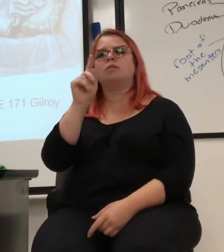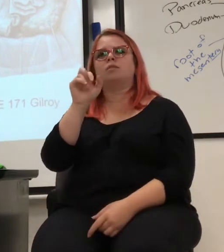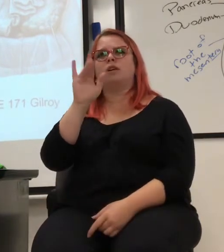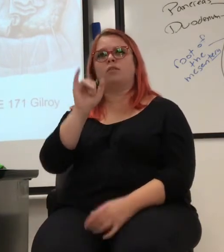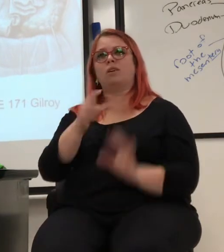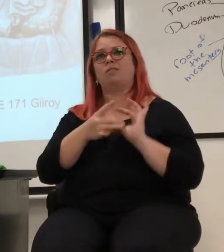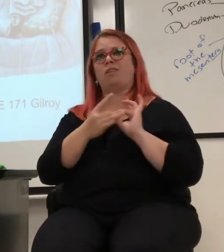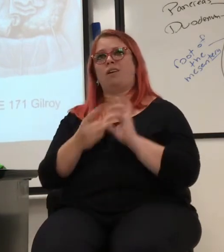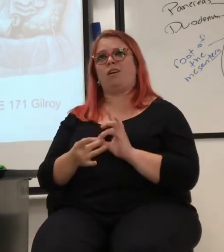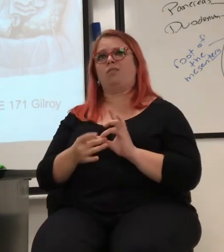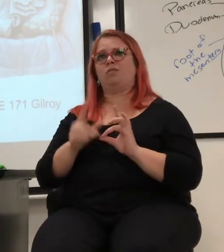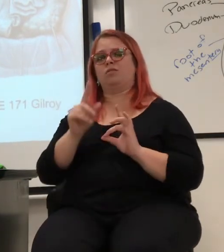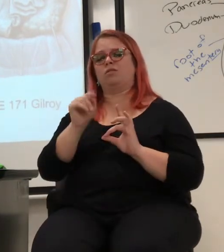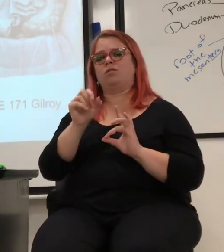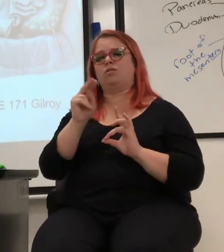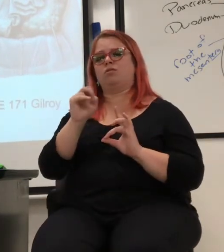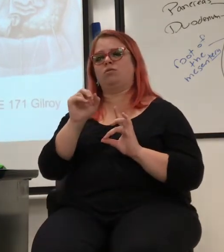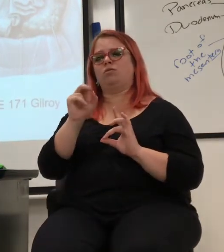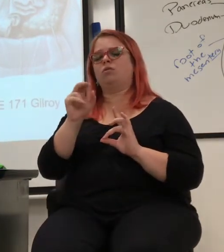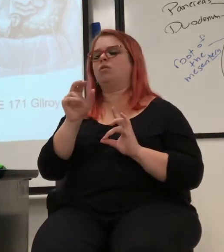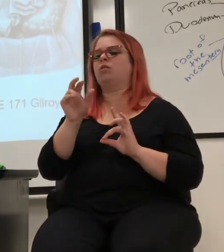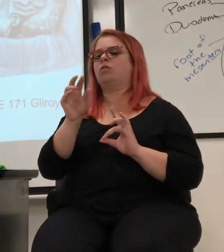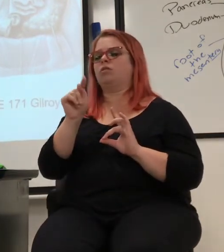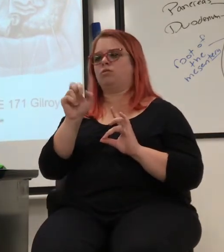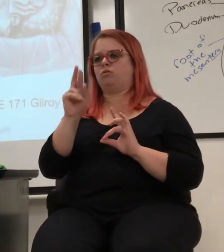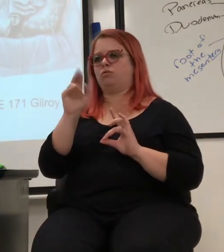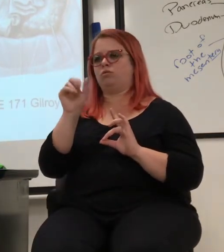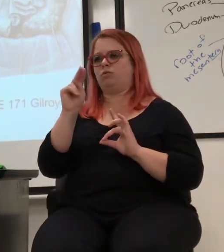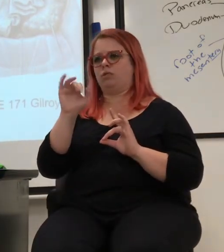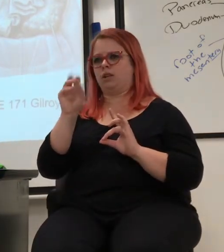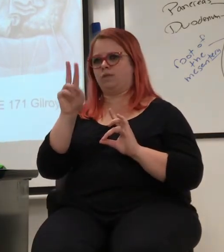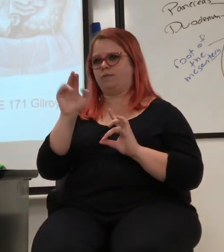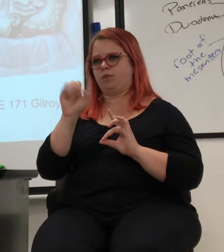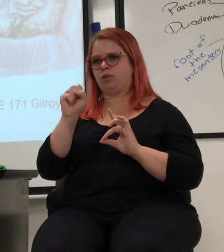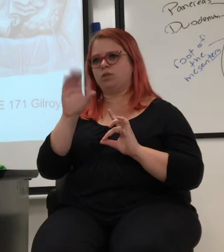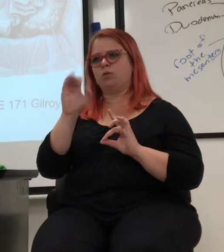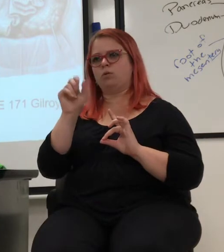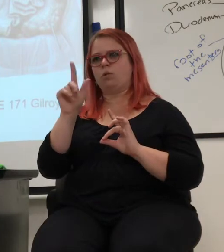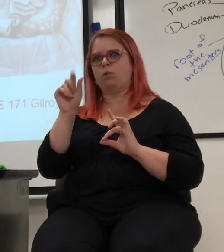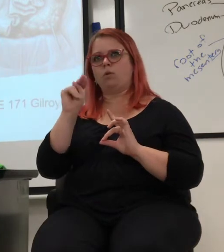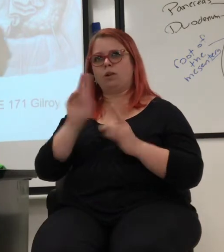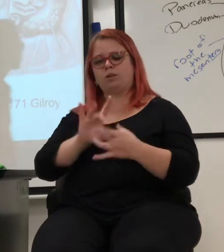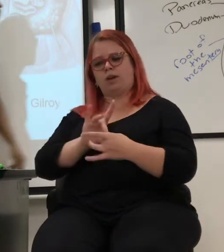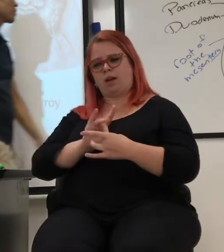the transverse colon to the back body wall is the transverse mesocolon. Let me add that to the picture.